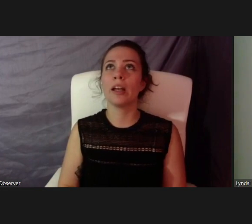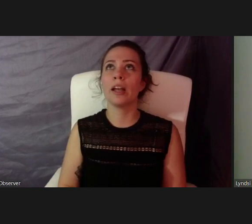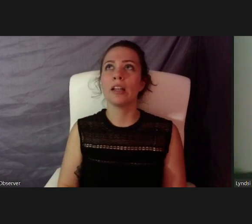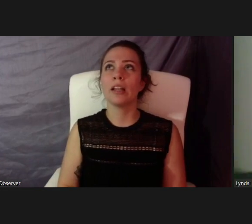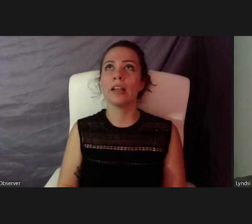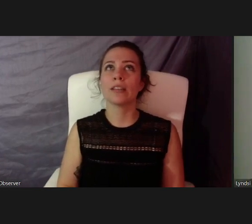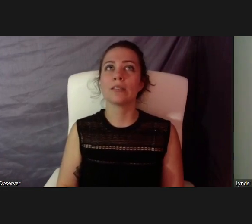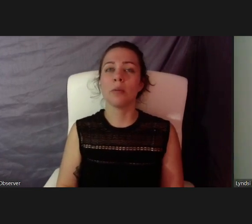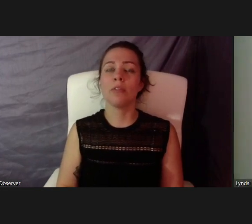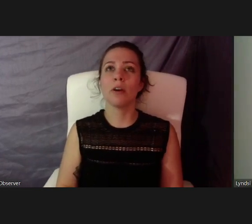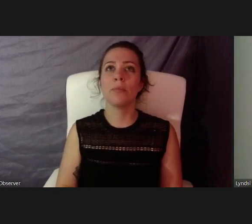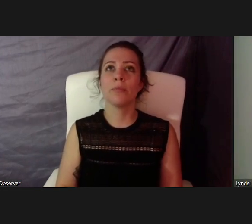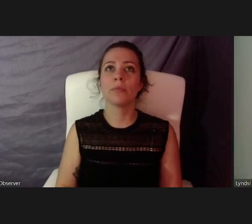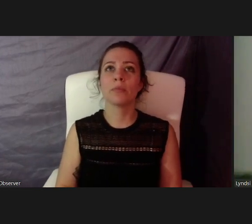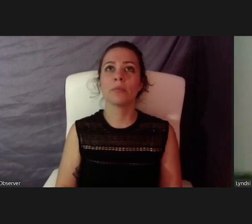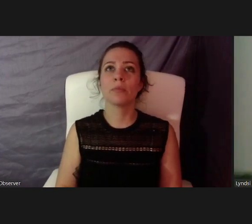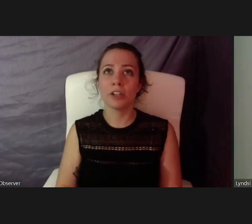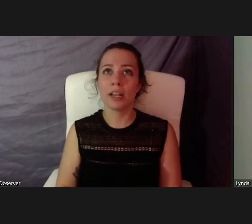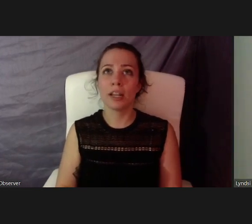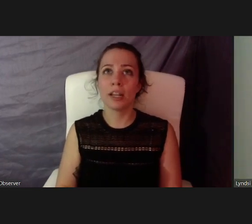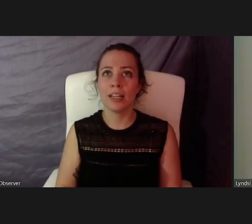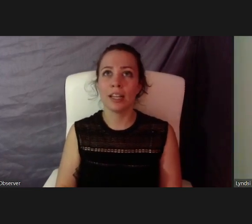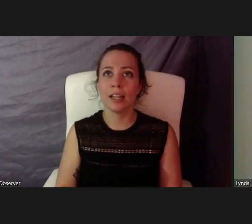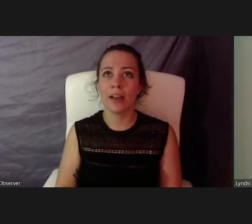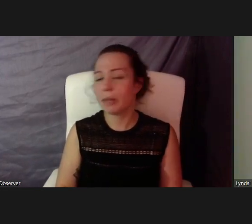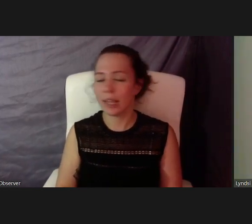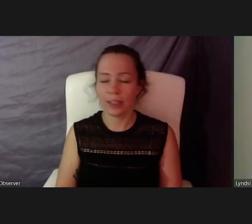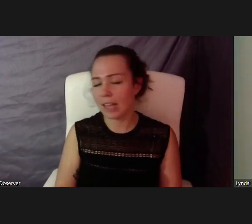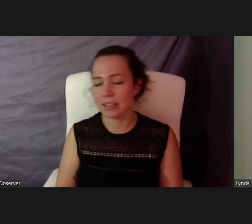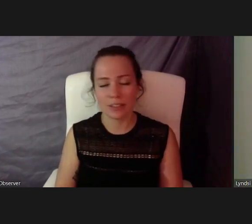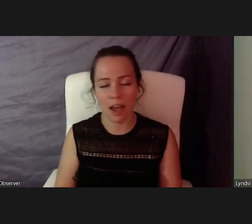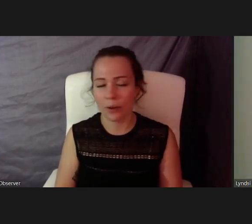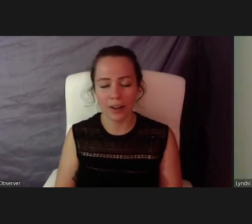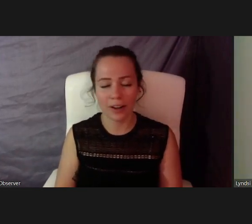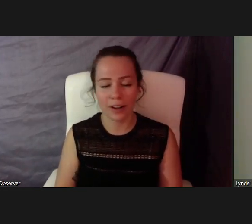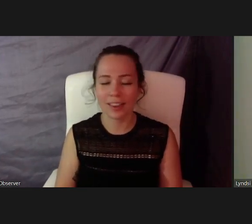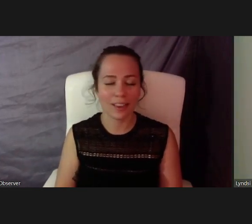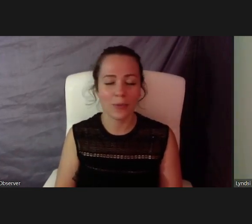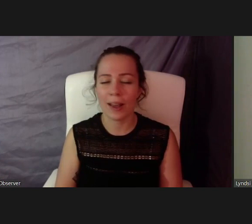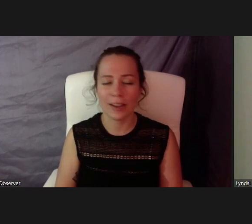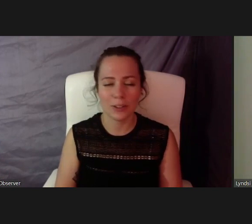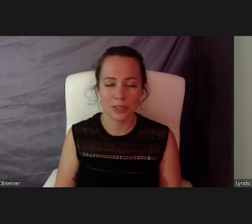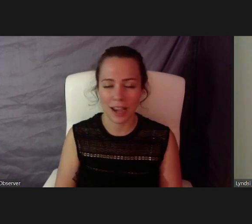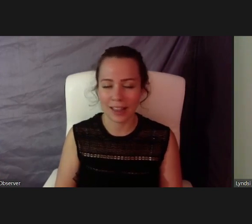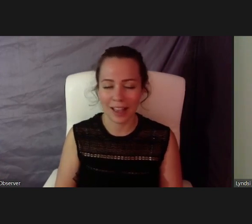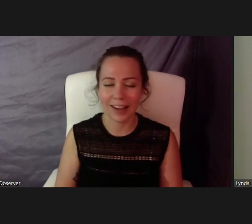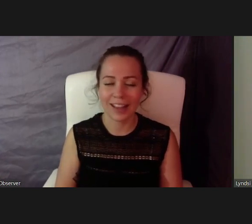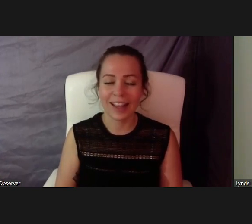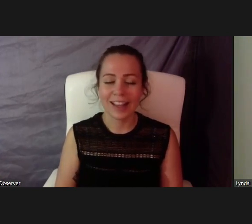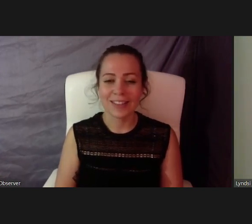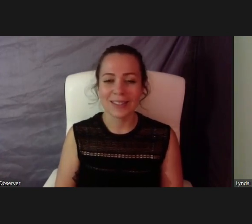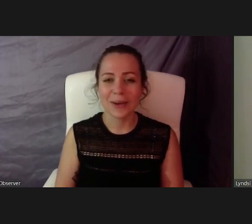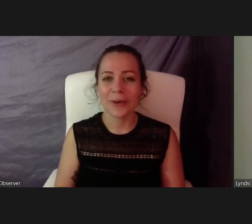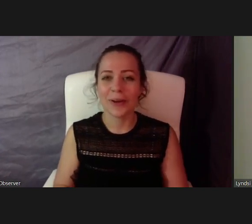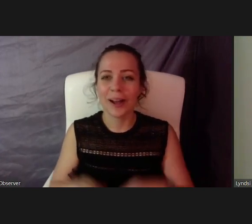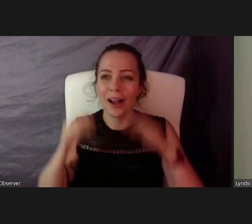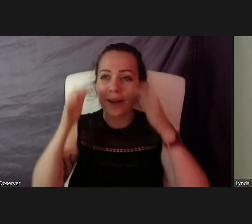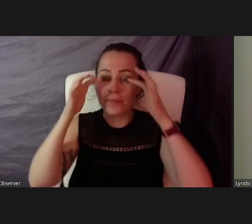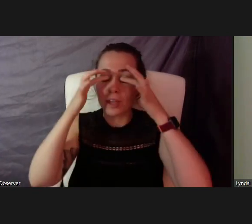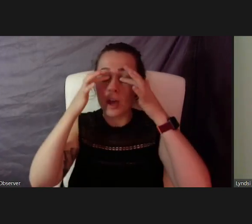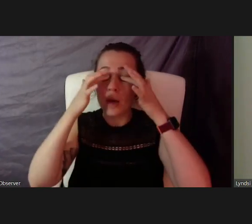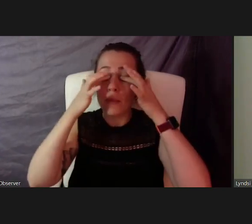but like some of them, after I signed it, I'd be like, that does not work. Why did you sign that? Yeah.